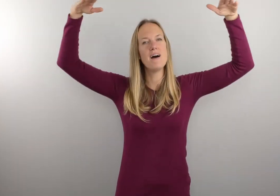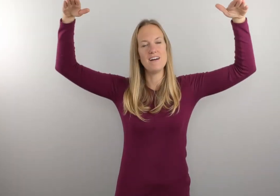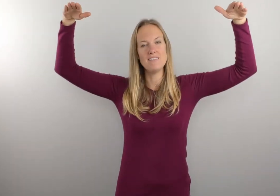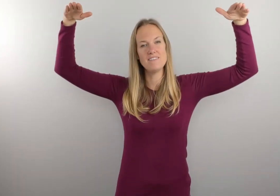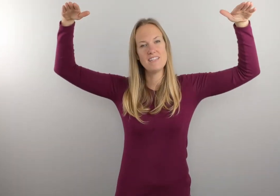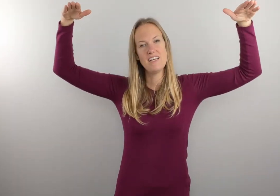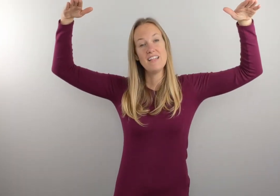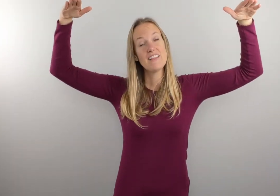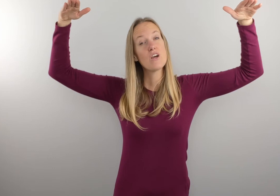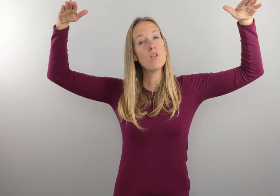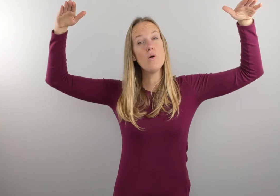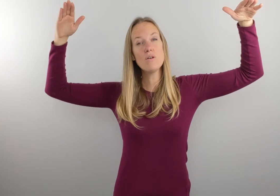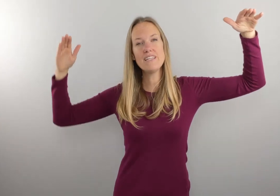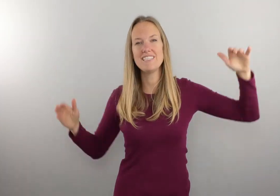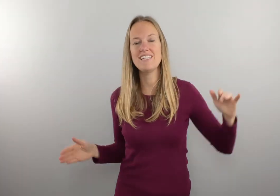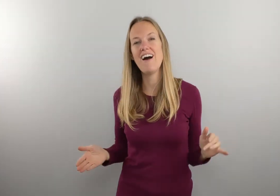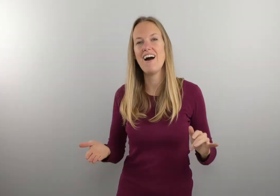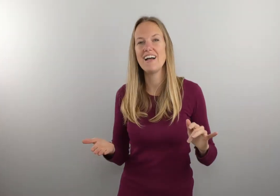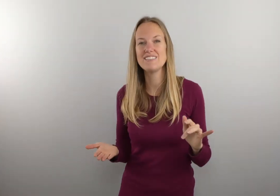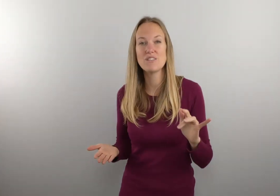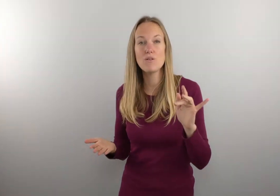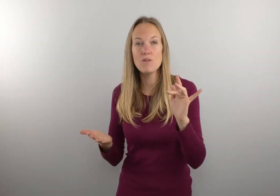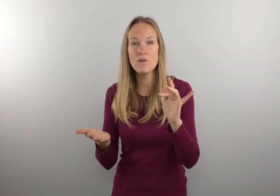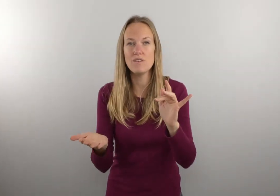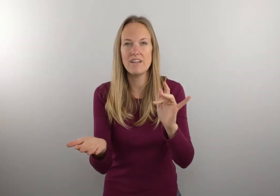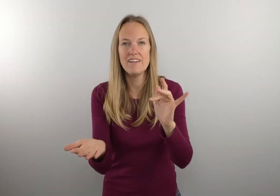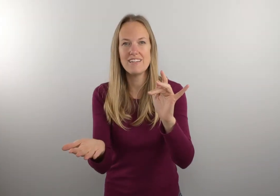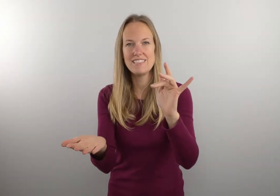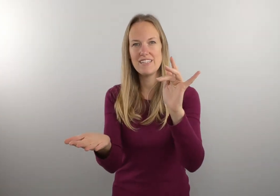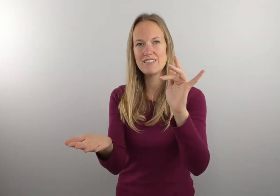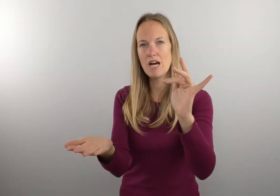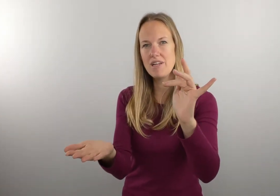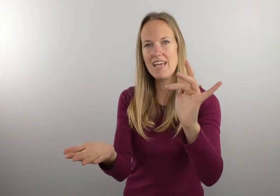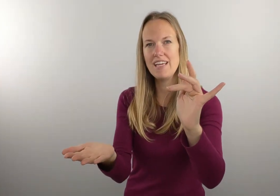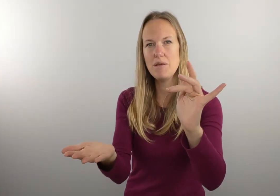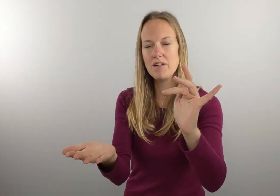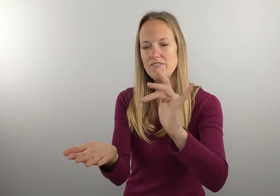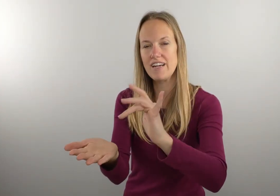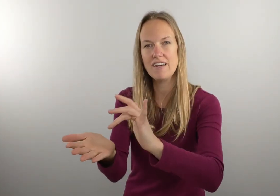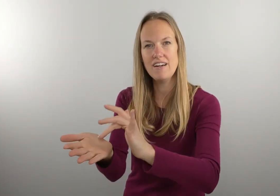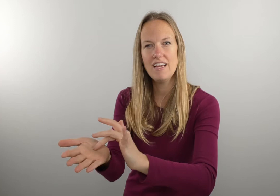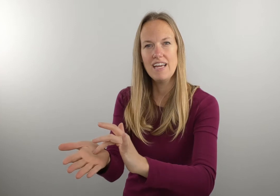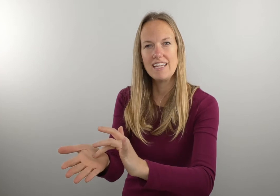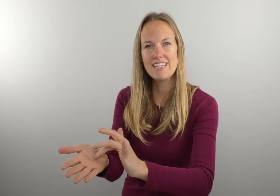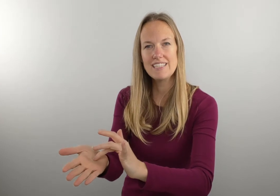above. Glory to God. So glory, you're going to take your dominant hand, the middle finger, and